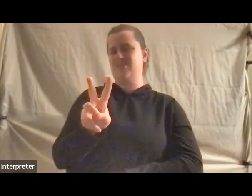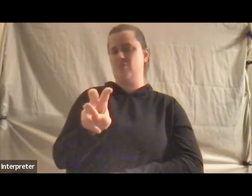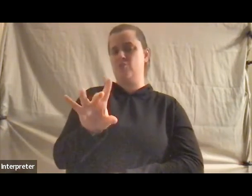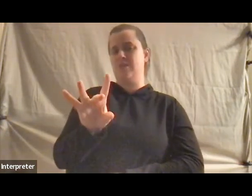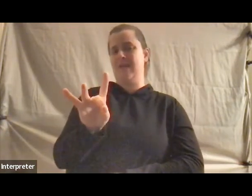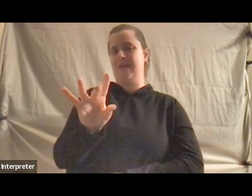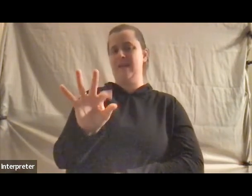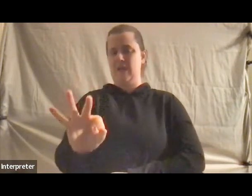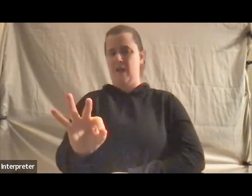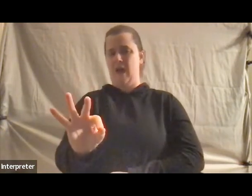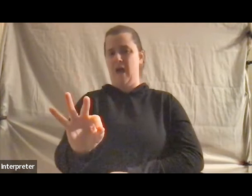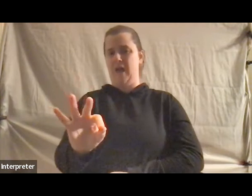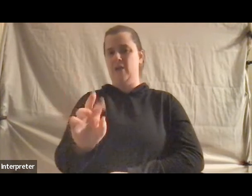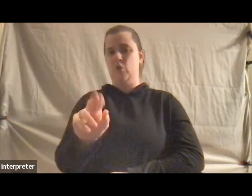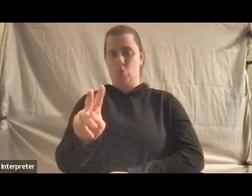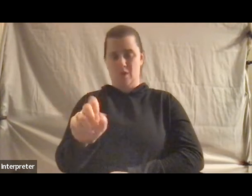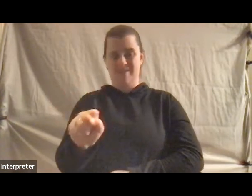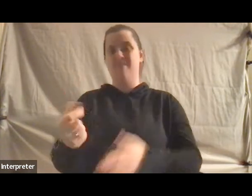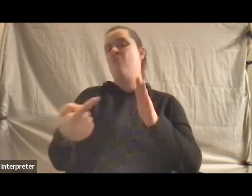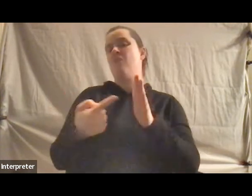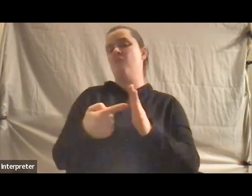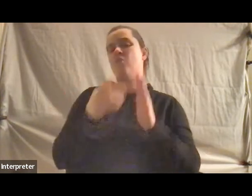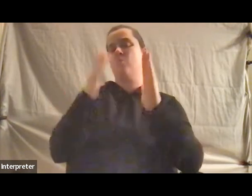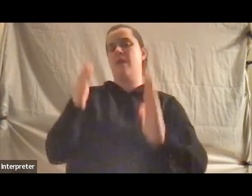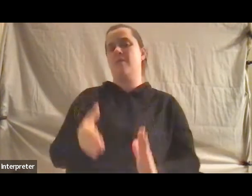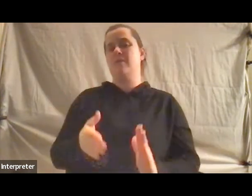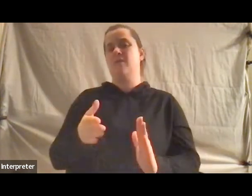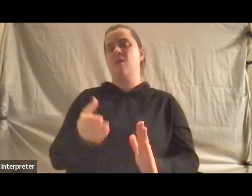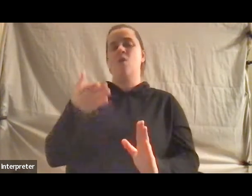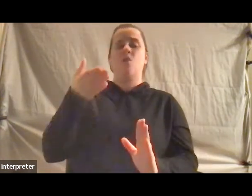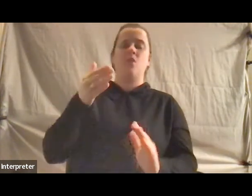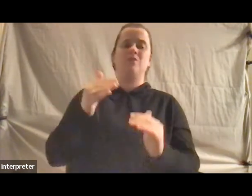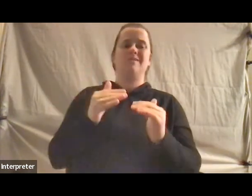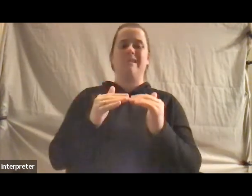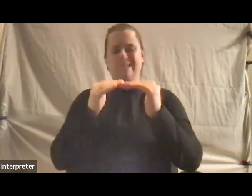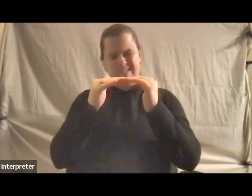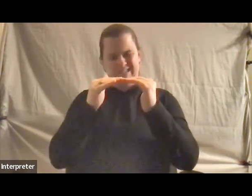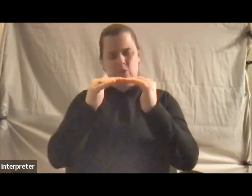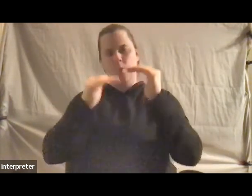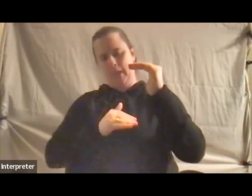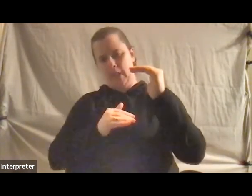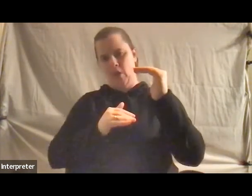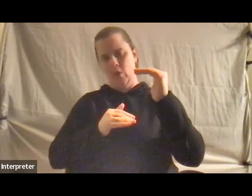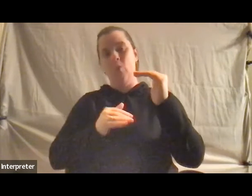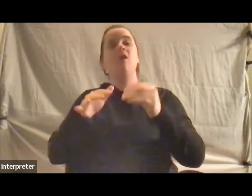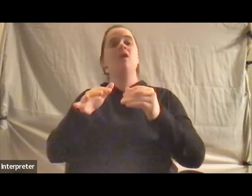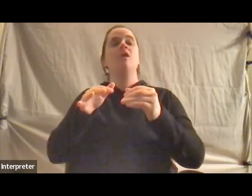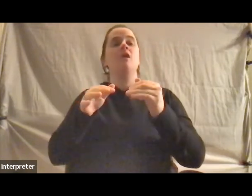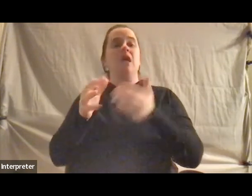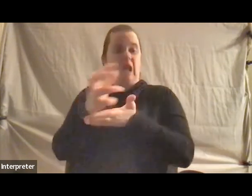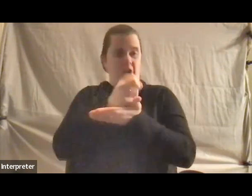289 units of affordable housing for those at or below 60% of the area median income came onto